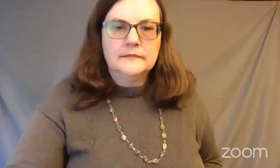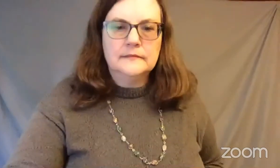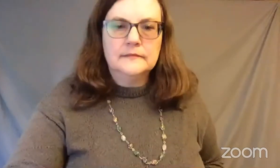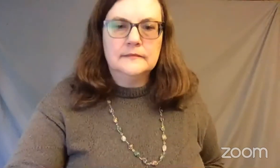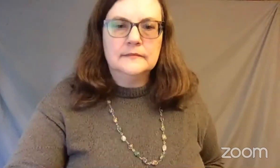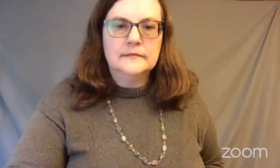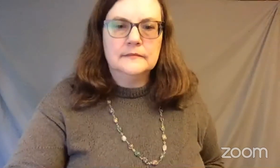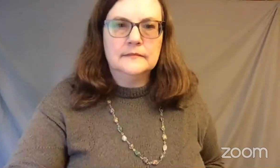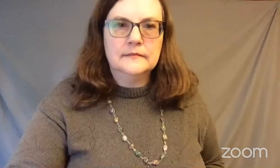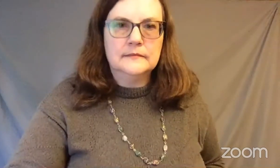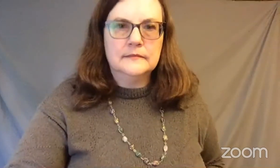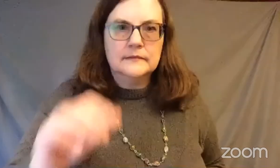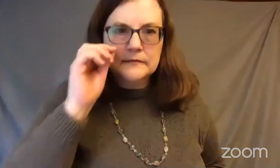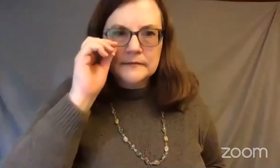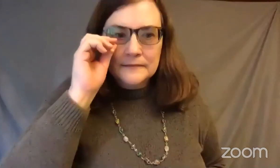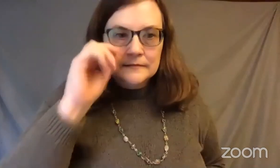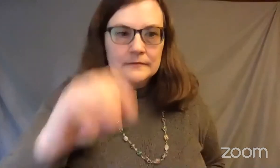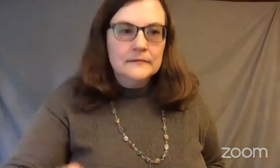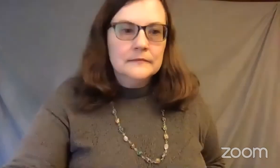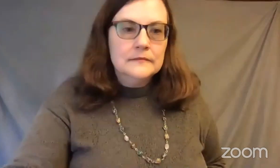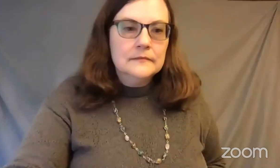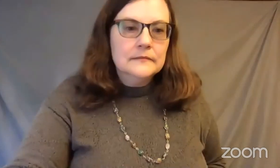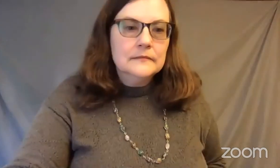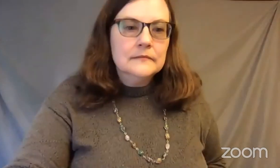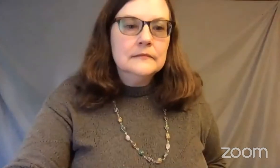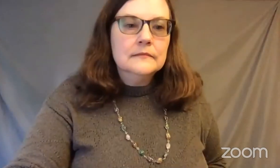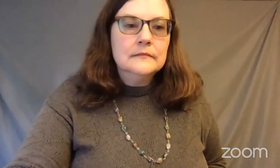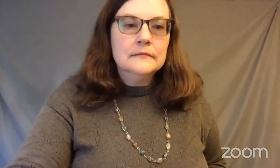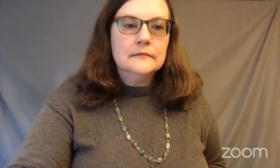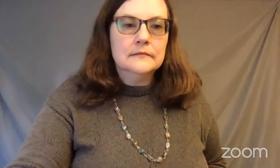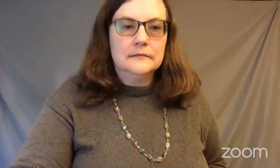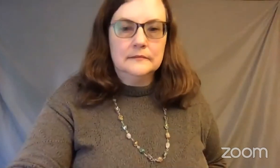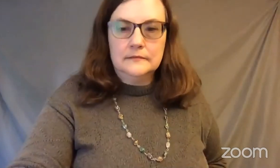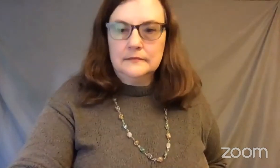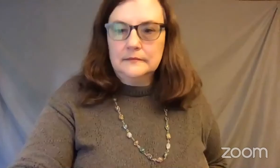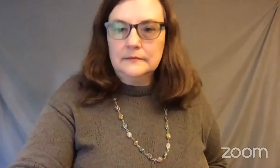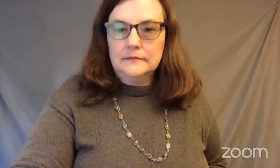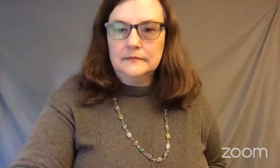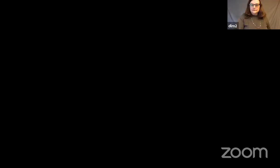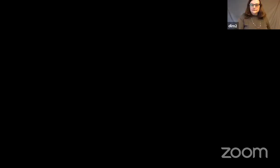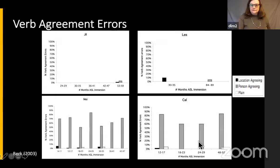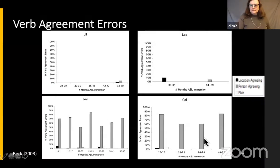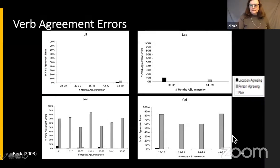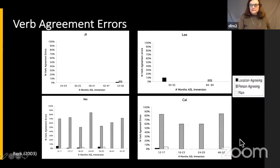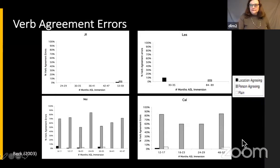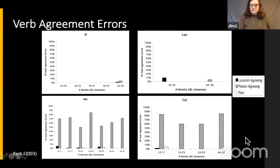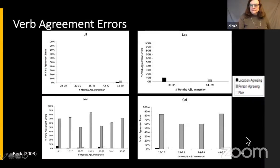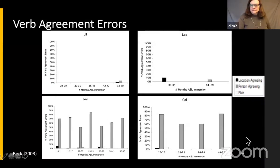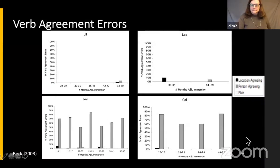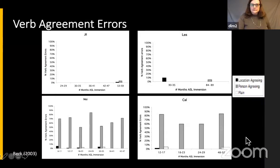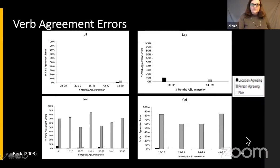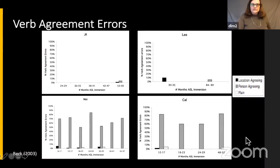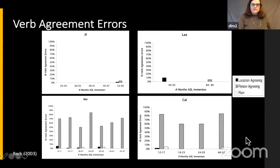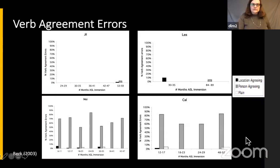It would seem that person agreement is extremely affected by late language acquisition.